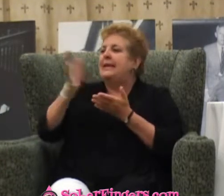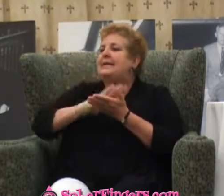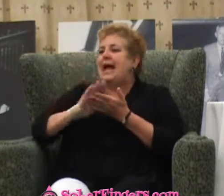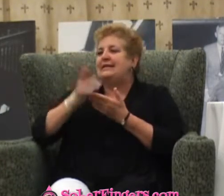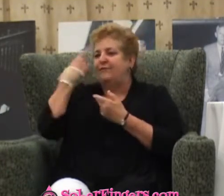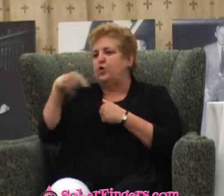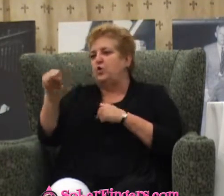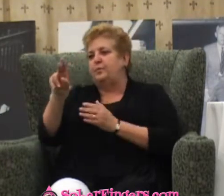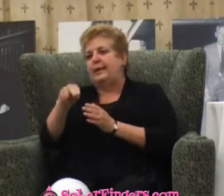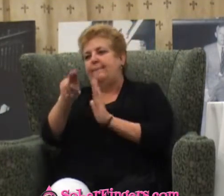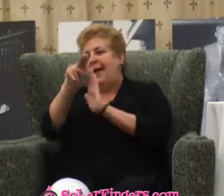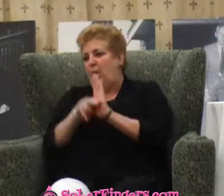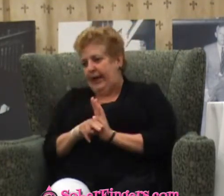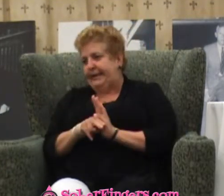He was mean.